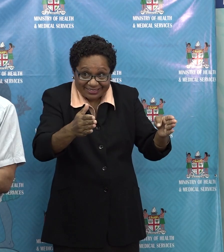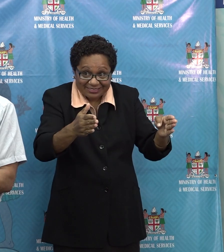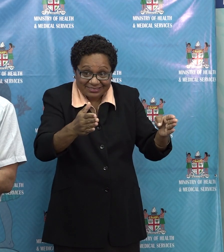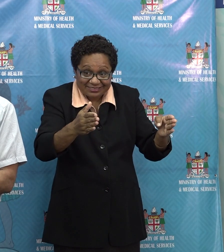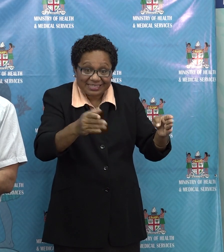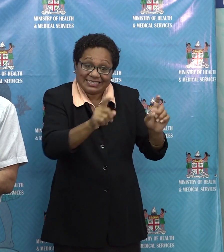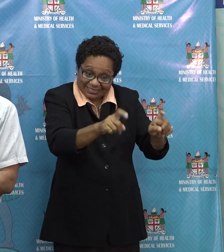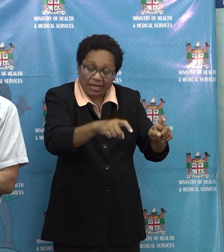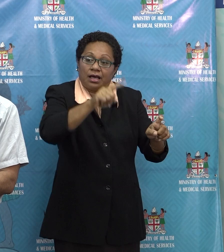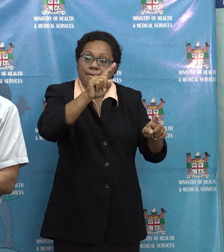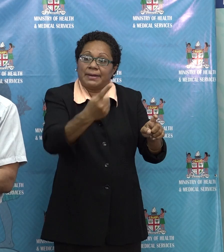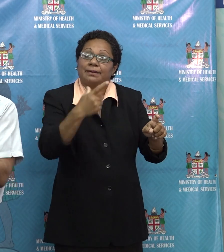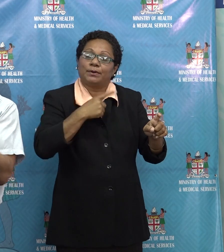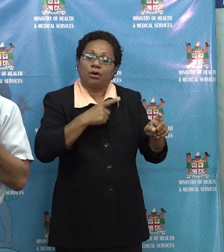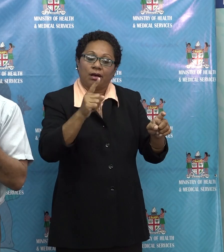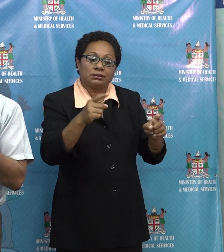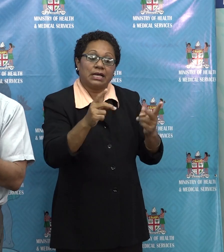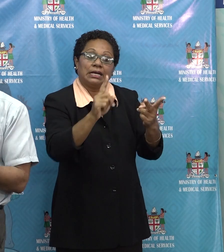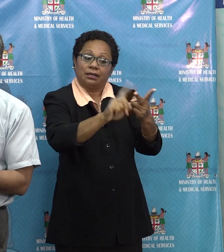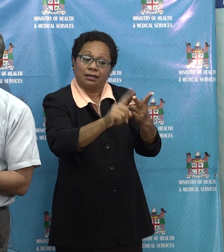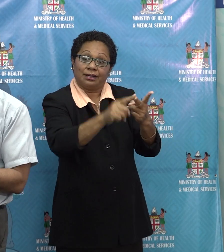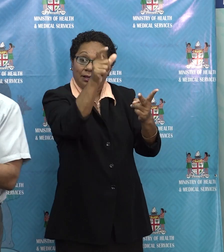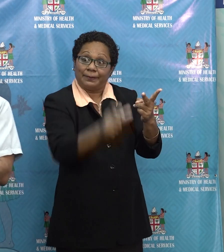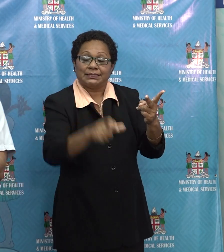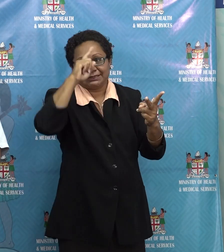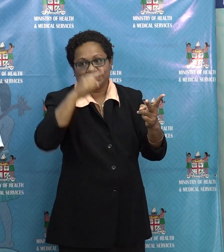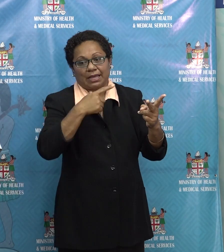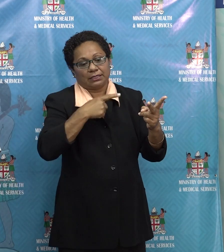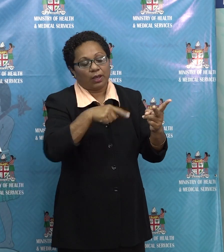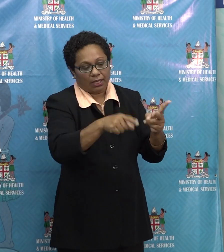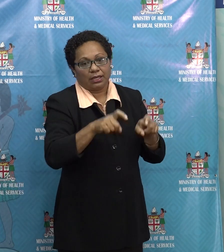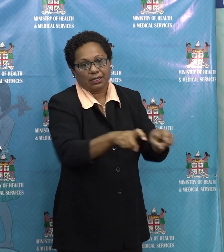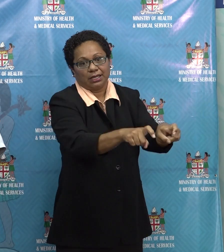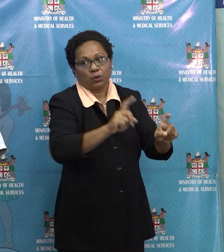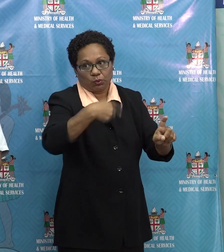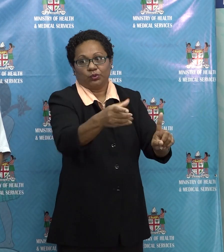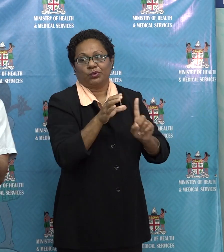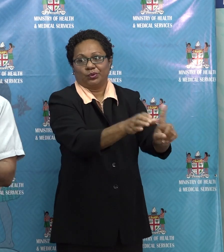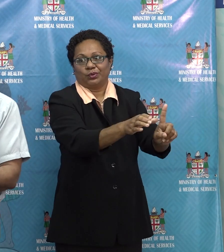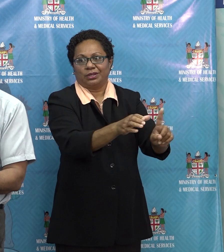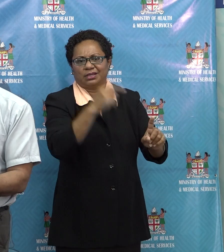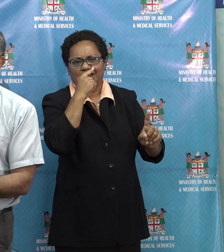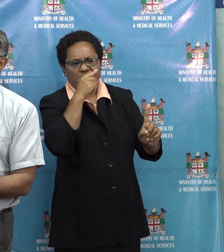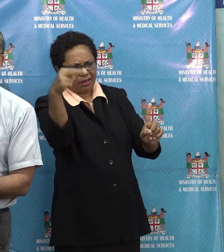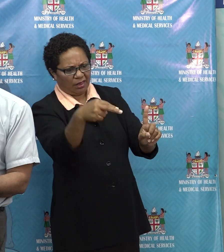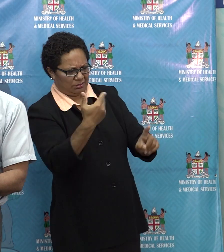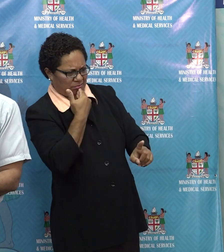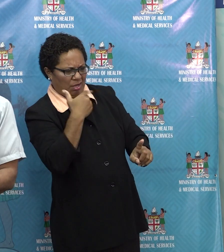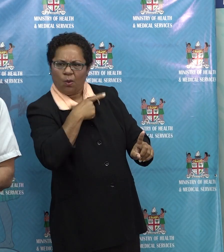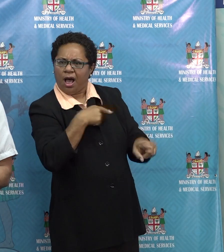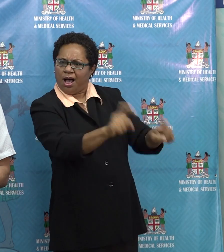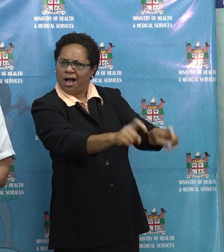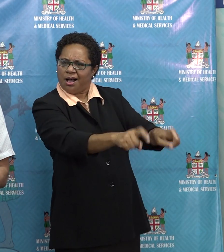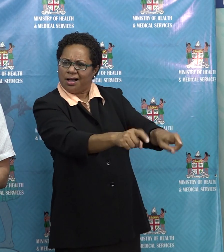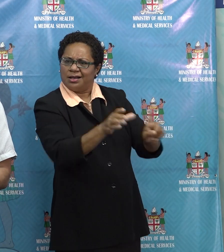room. But I can understand what you mean. From the public's perception, they can say, hey, that looked like took a long time for him